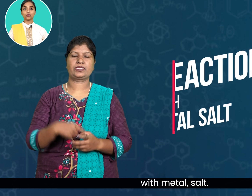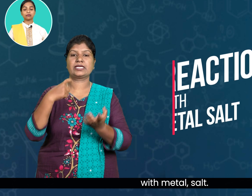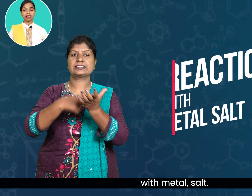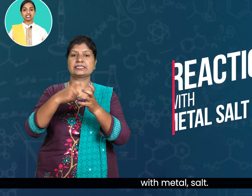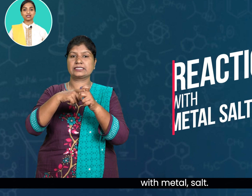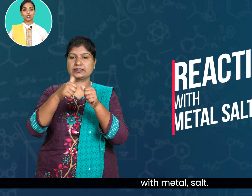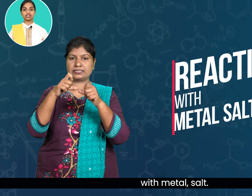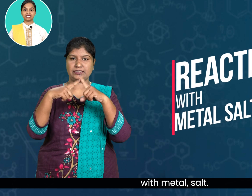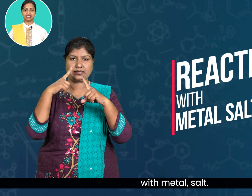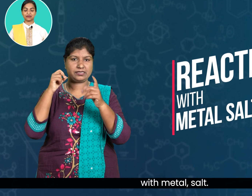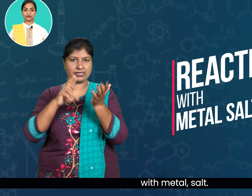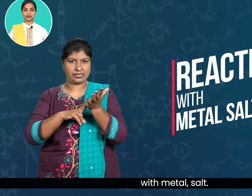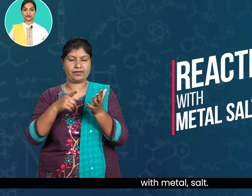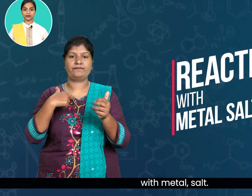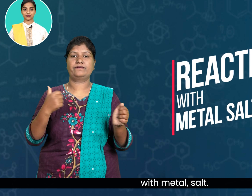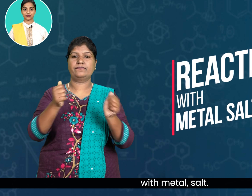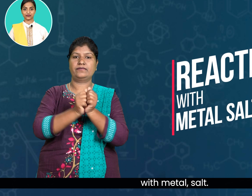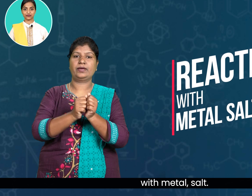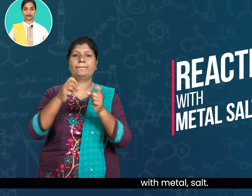Reaction with metal salt.